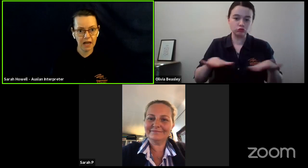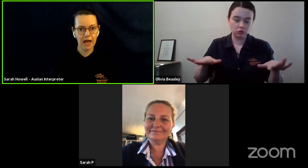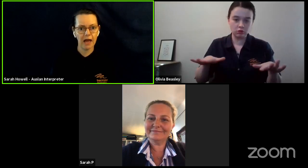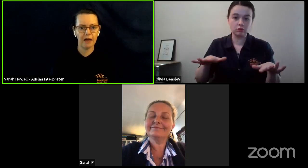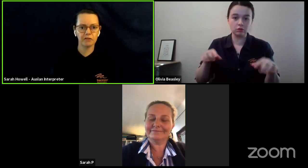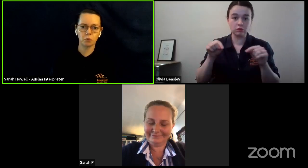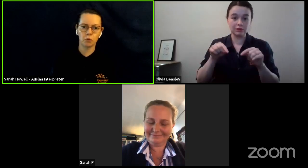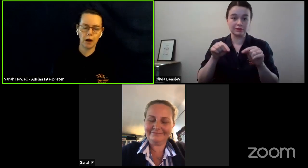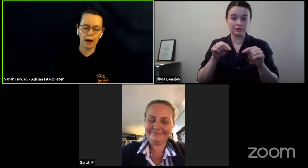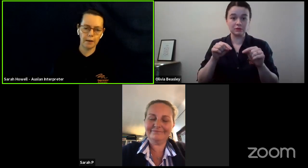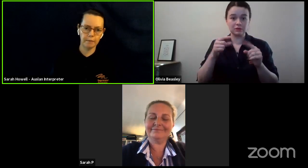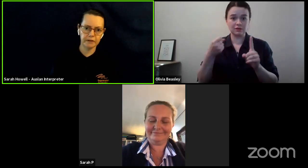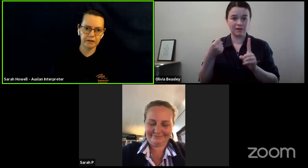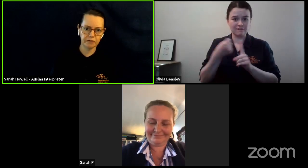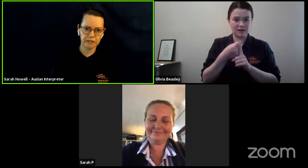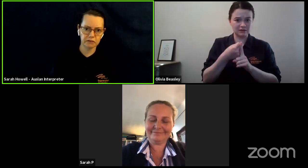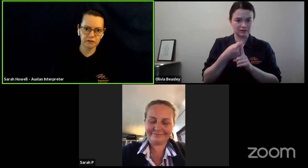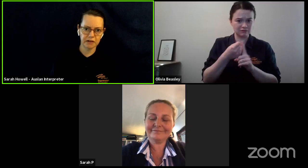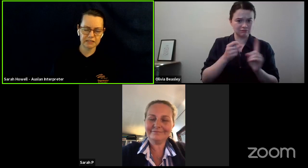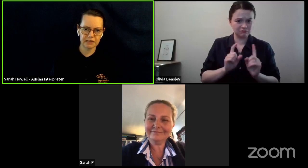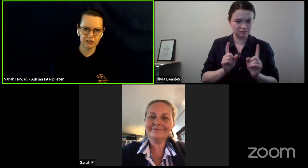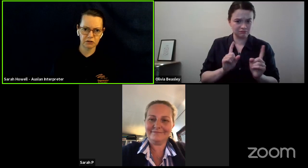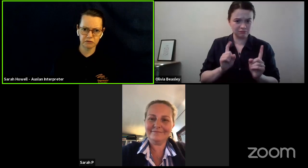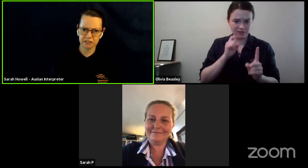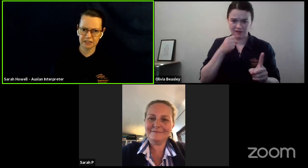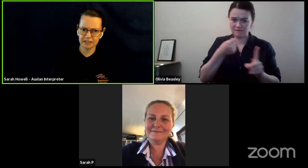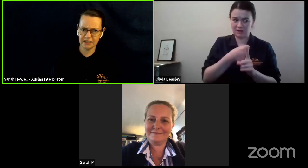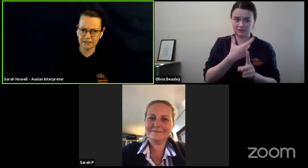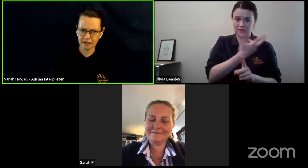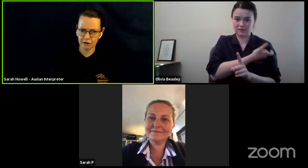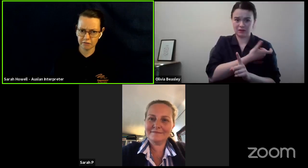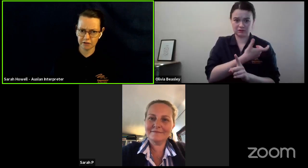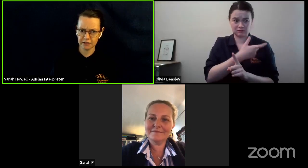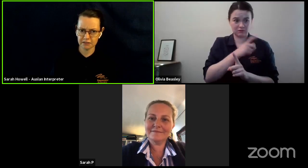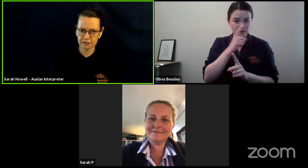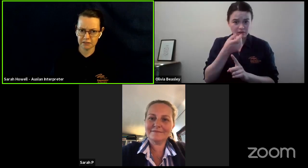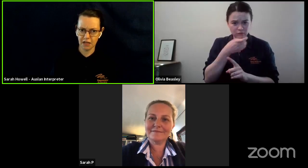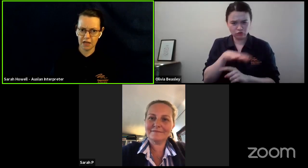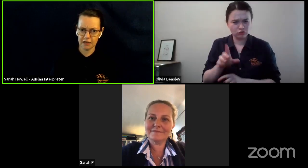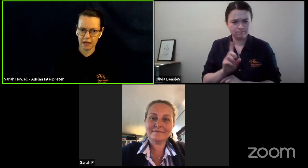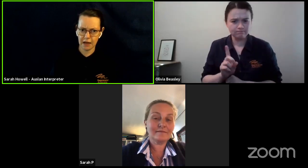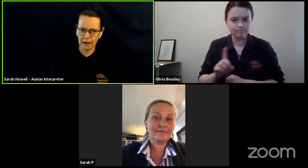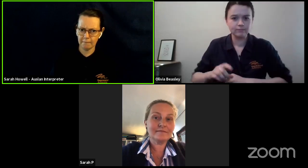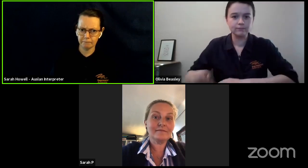fertility and the effect of the vaccination on fertility. Is there an effect,